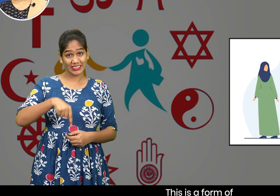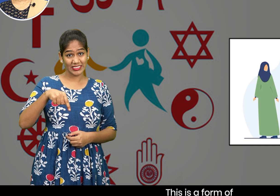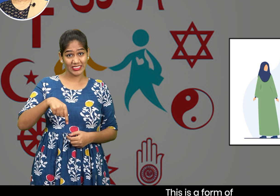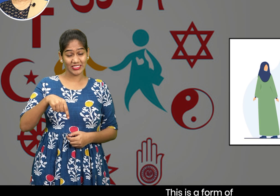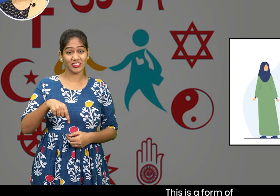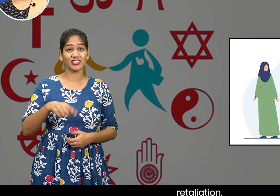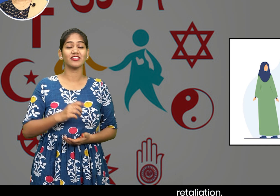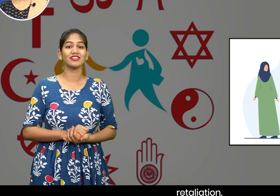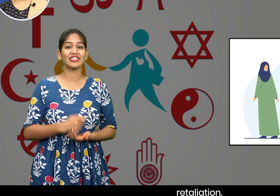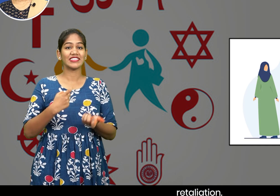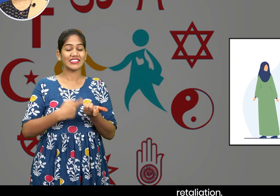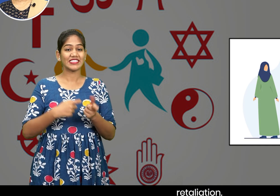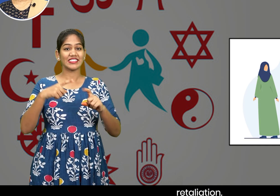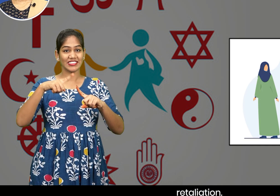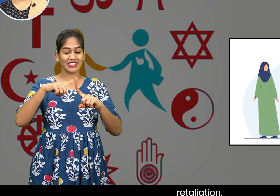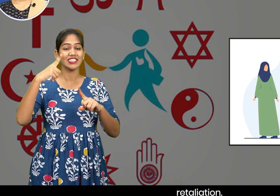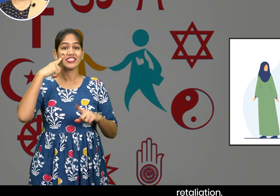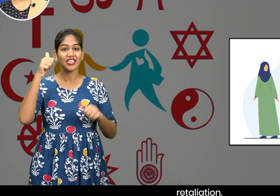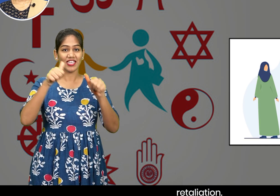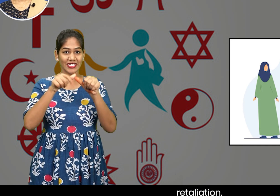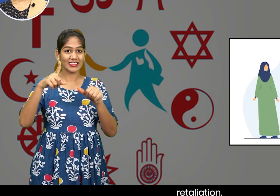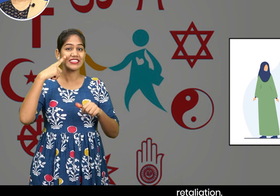a form of retaliation.